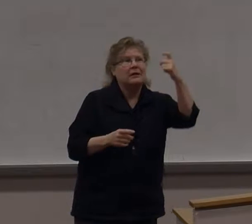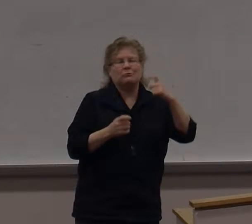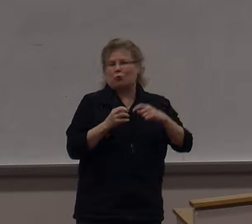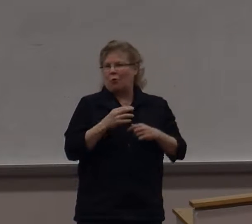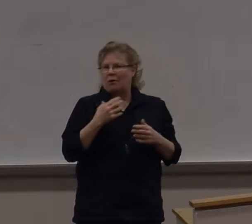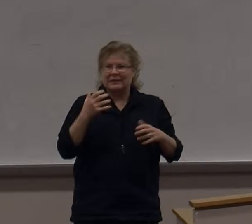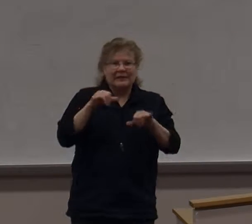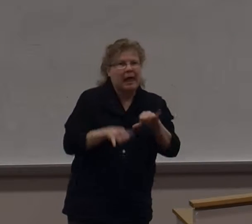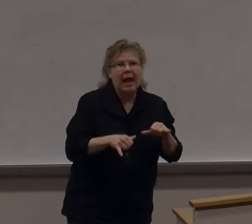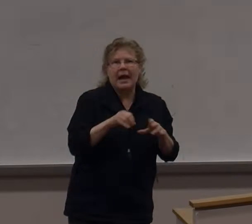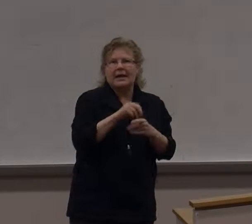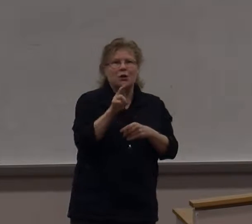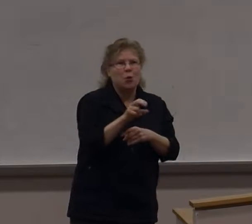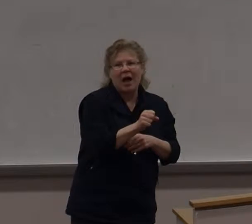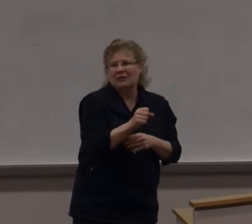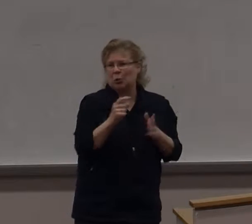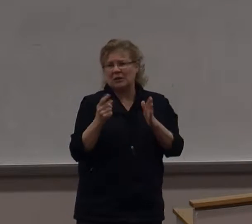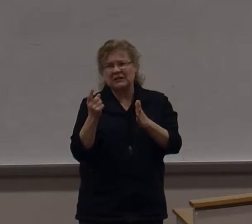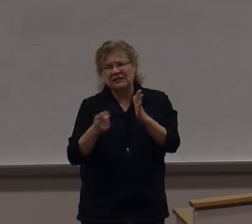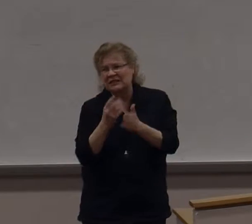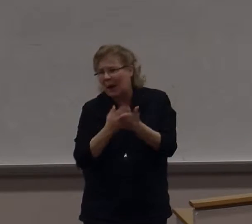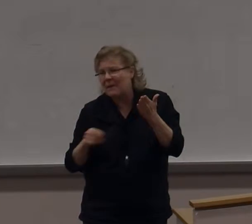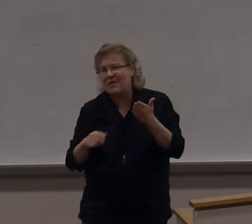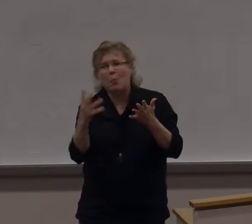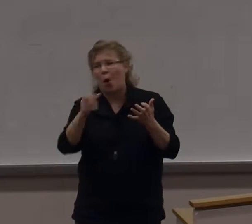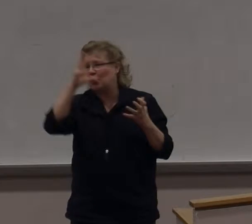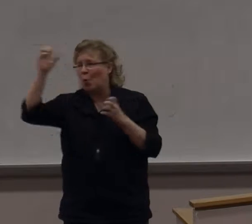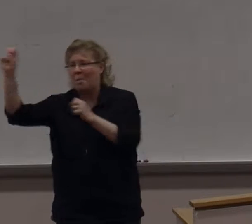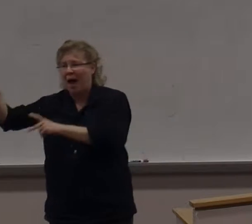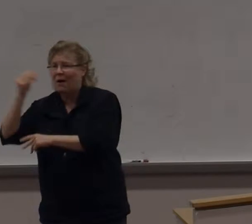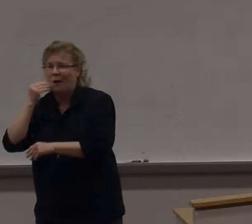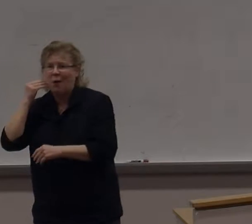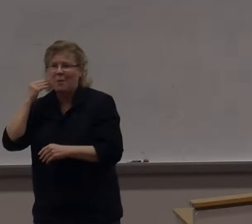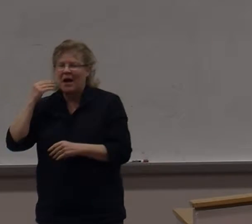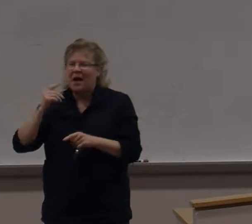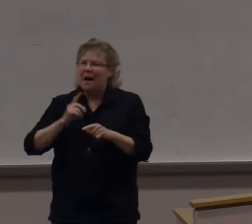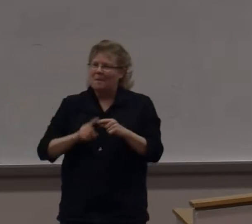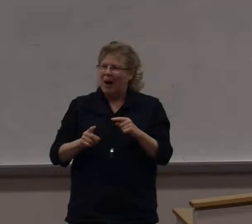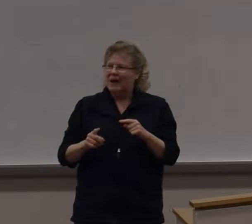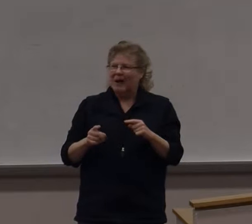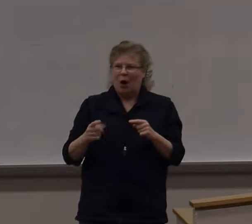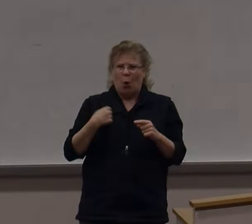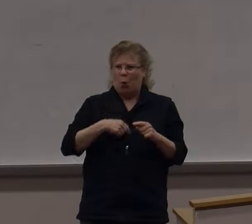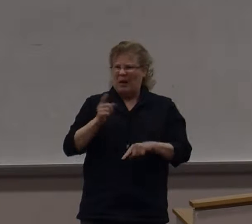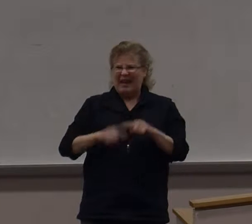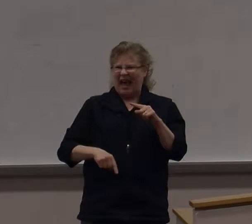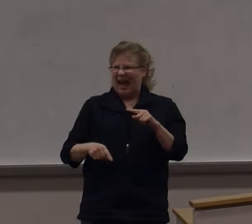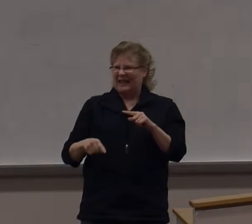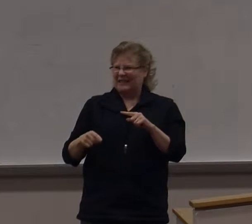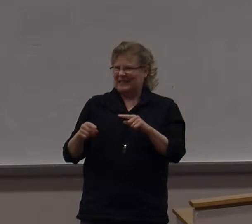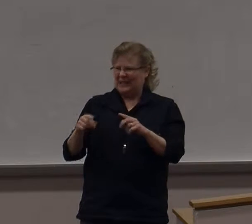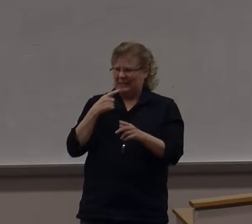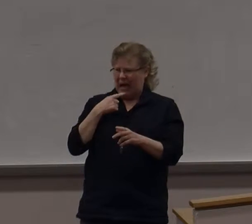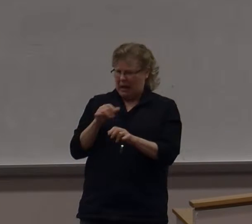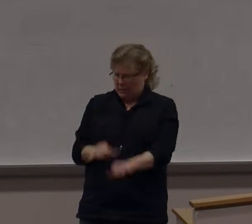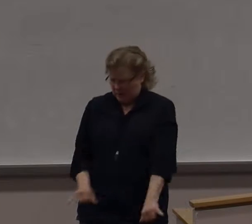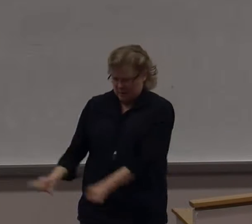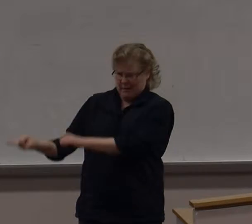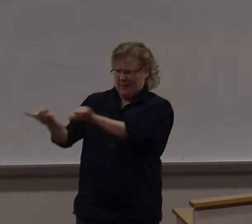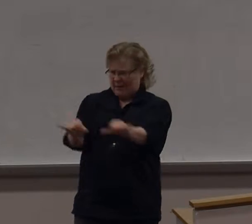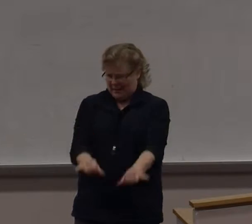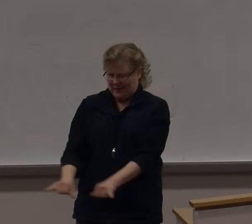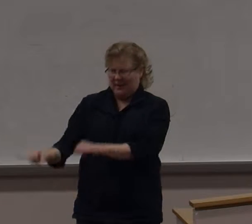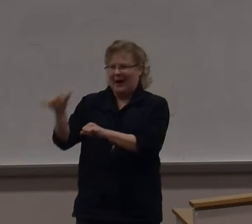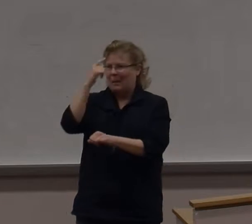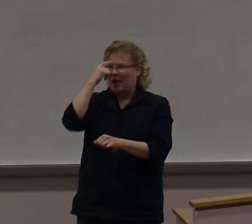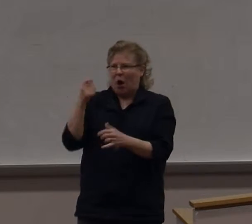disparities within immigrant homes are pulling their numbers in opposite directions and complicating efforts to plan a